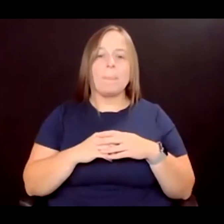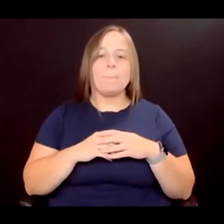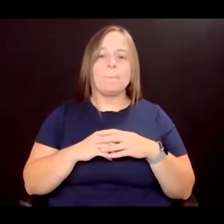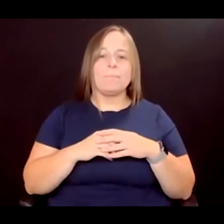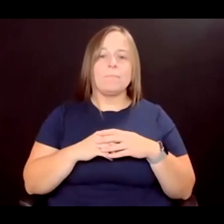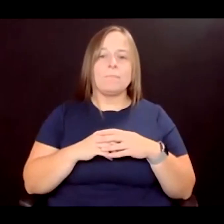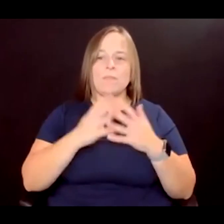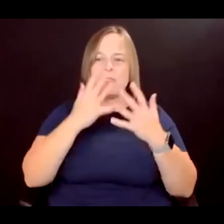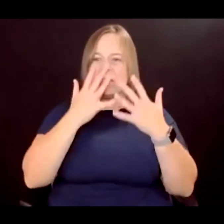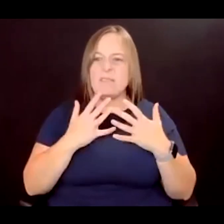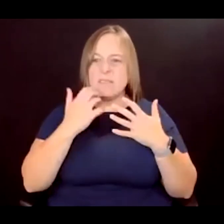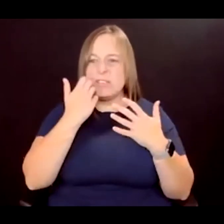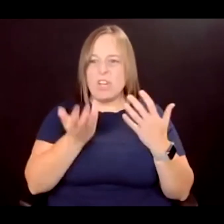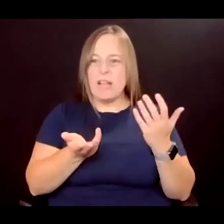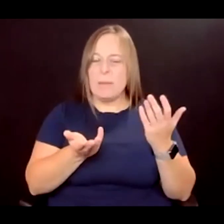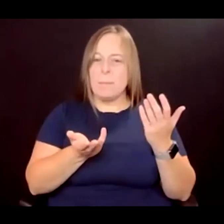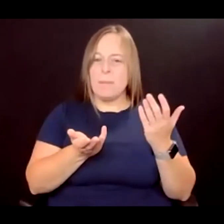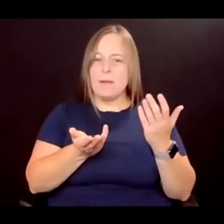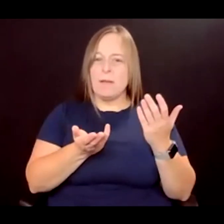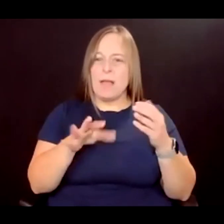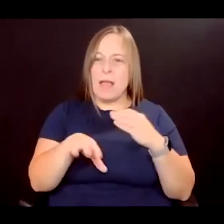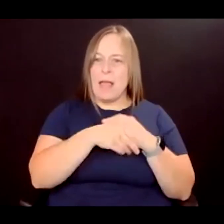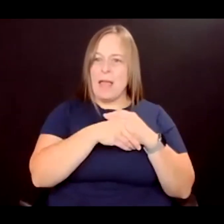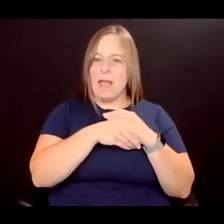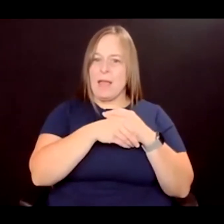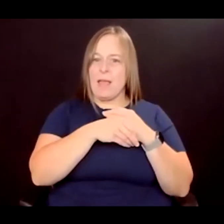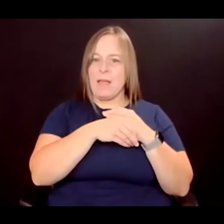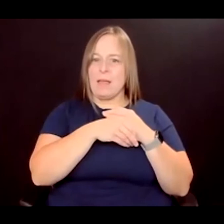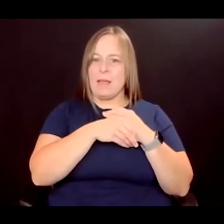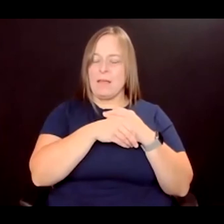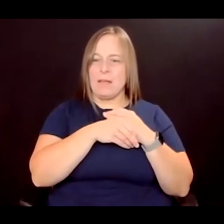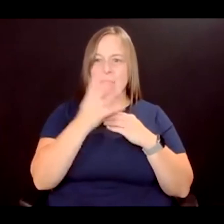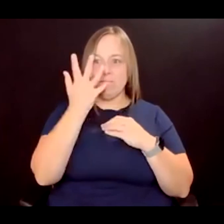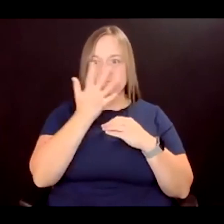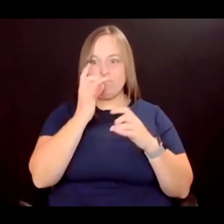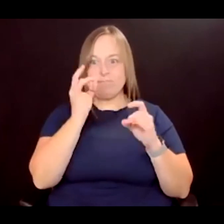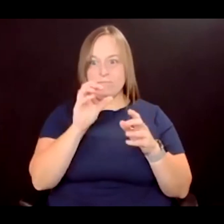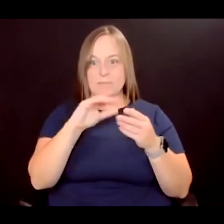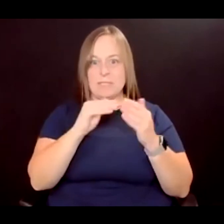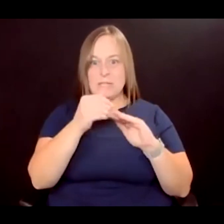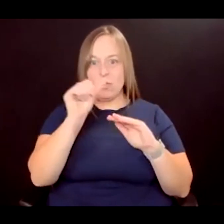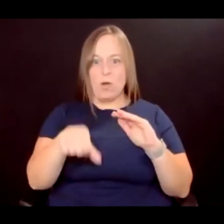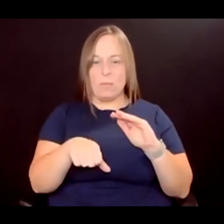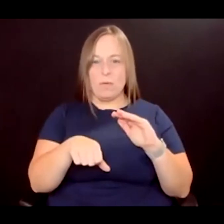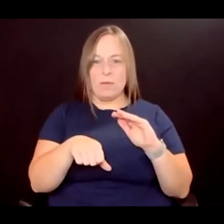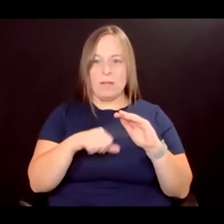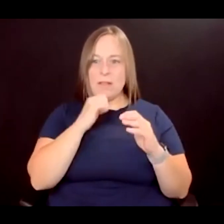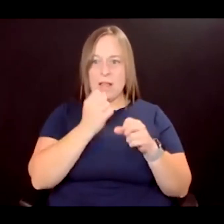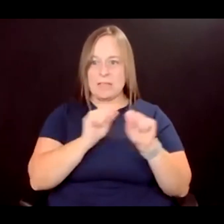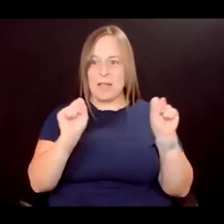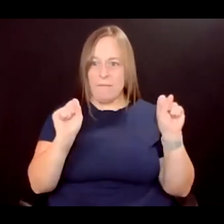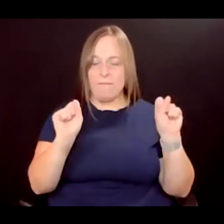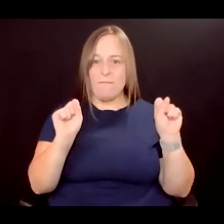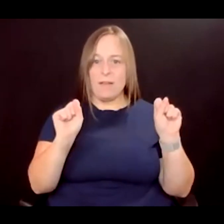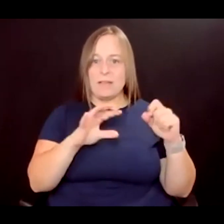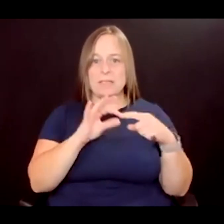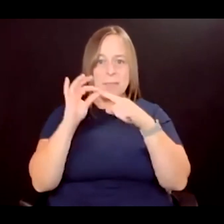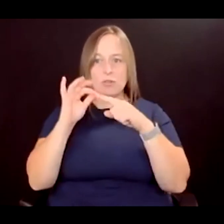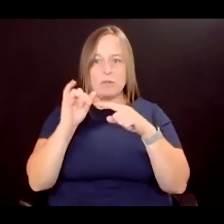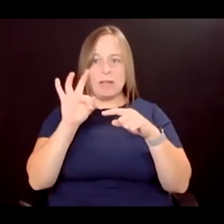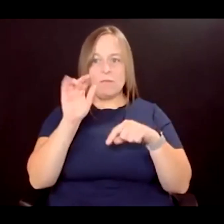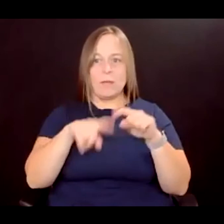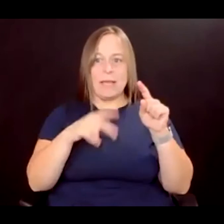Welcome. Oh, thank you. Actually, this time I have a question about accessible pedestrian